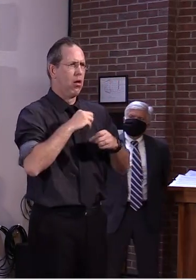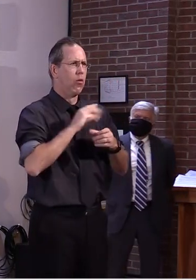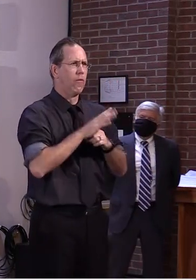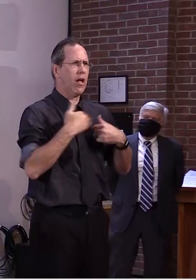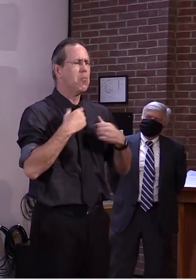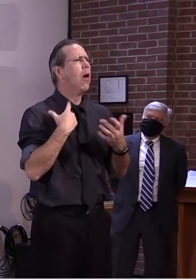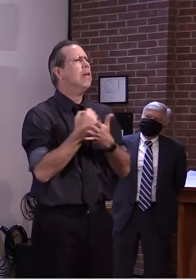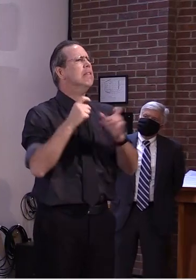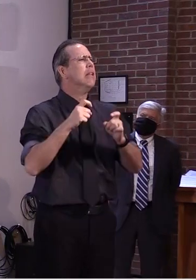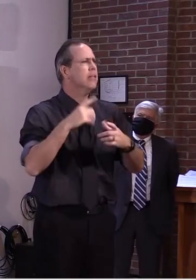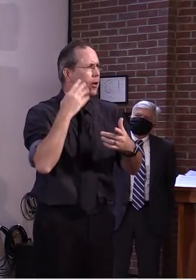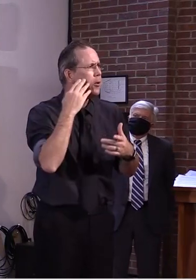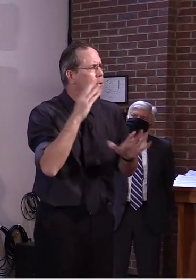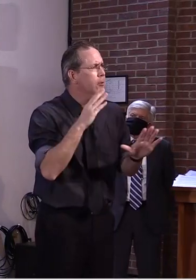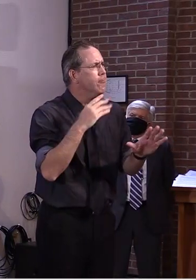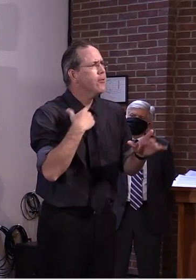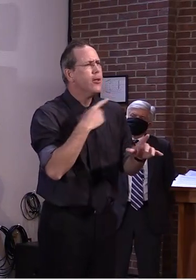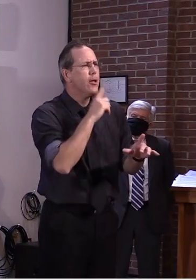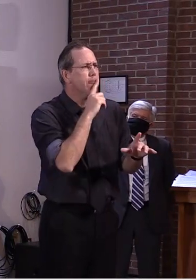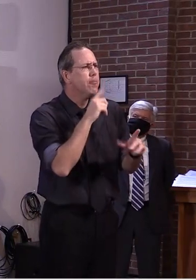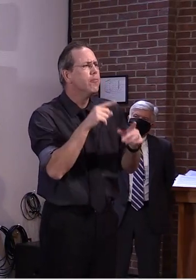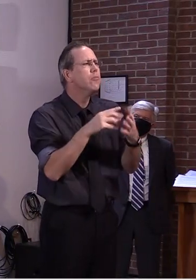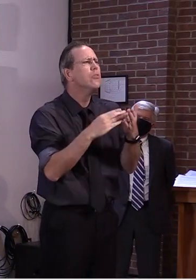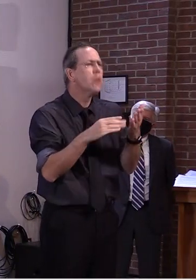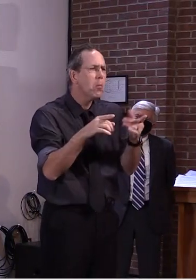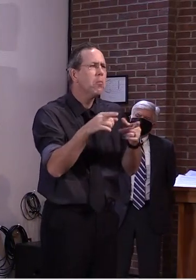tested, not everyone needs to get tested.